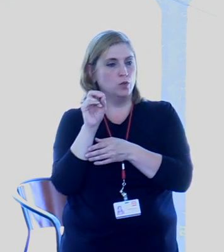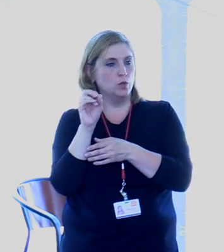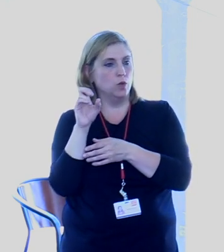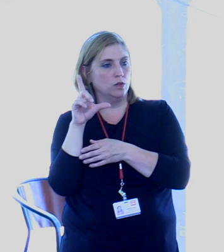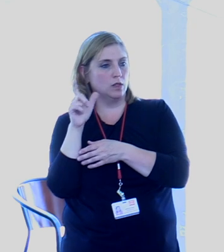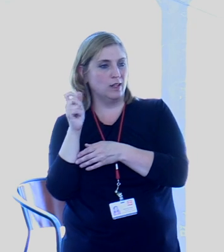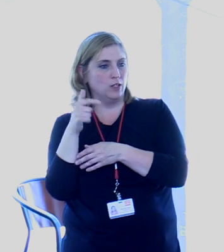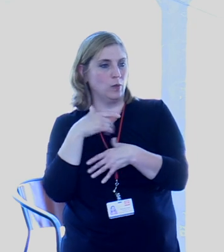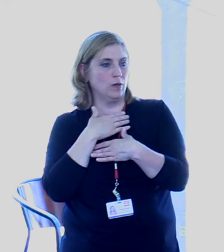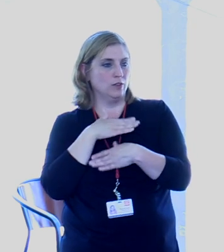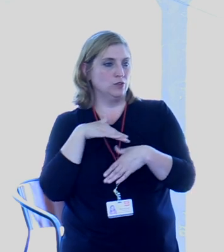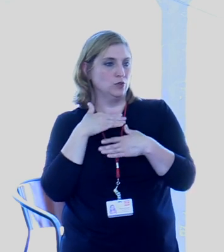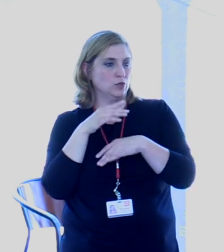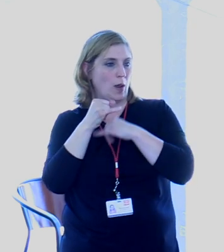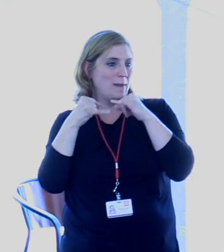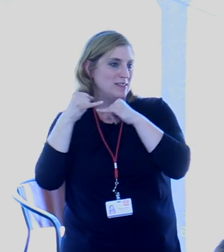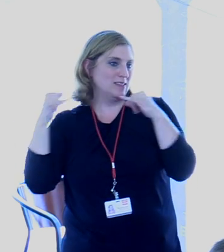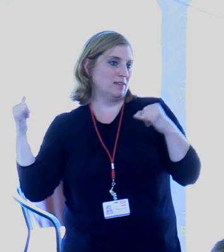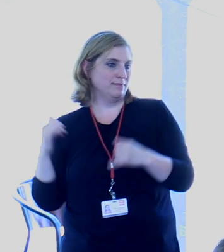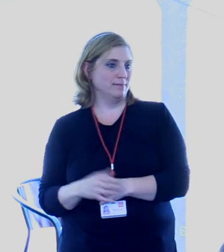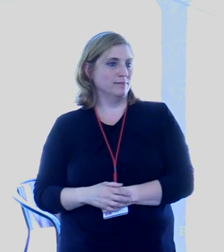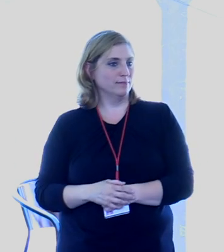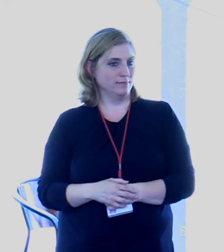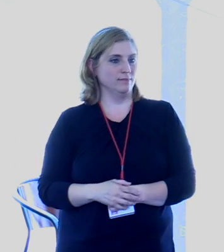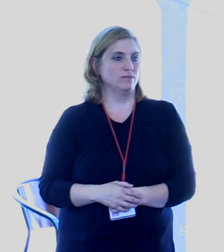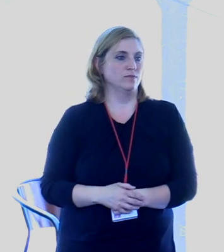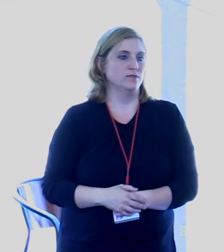you will like pasta.